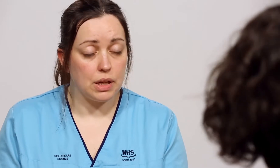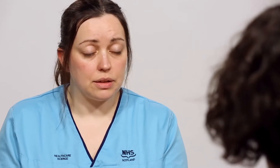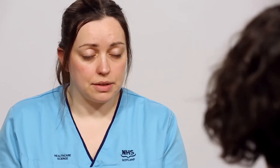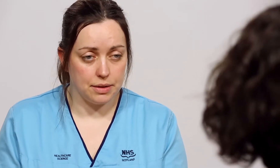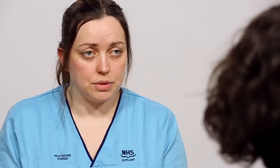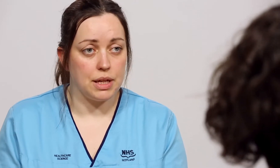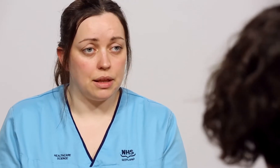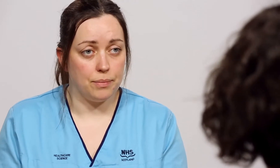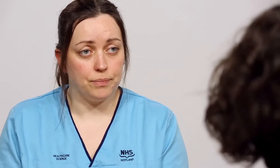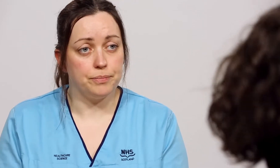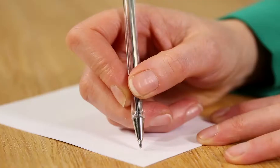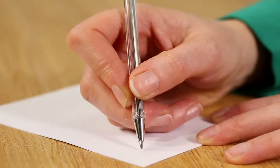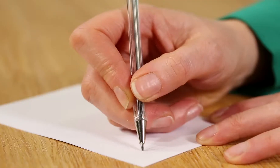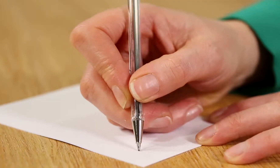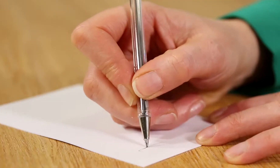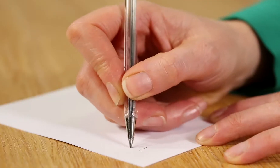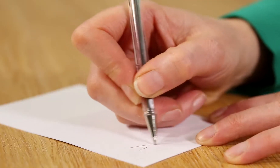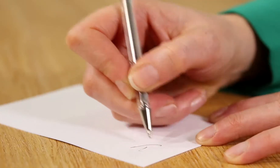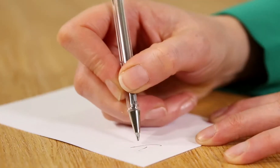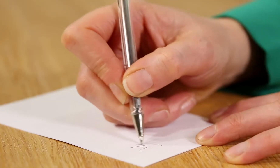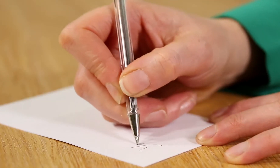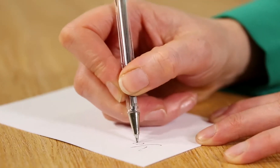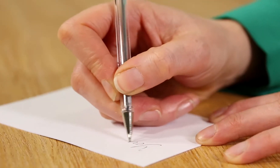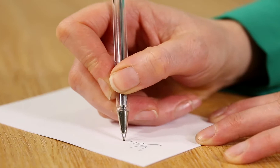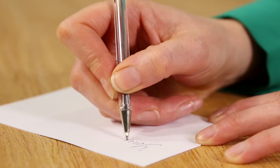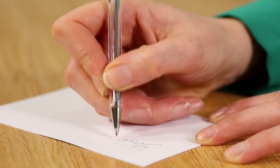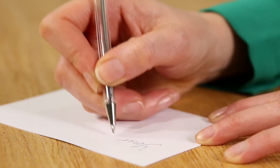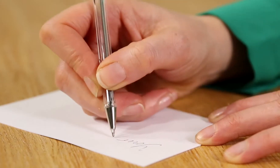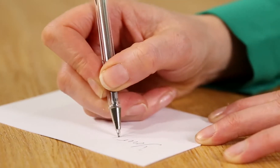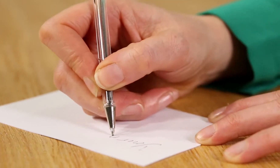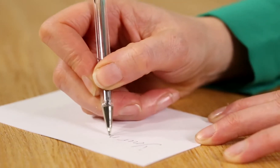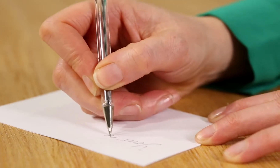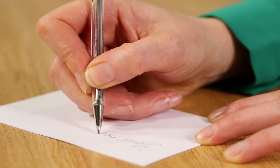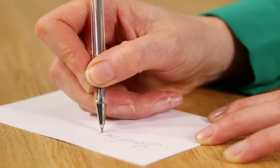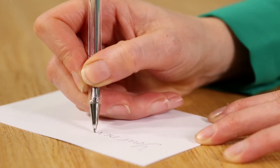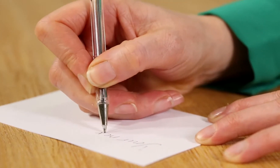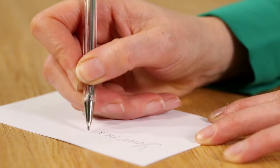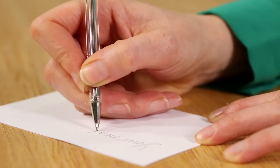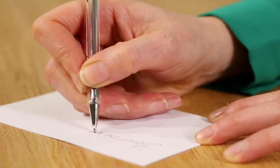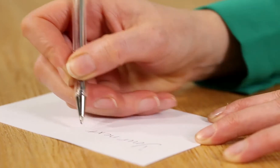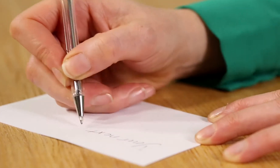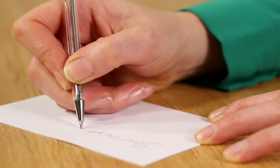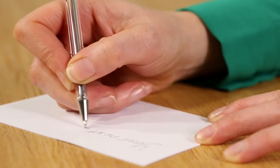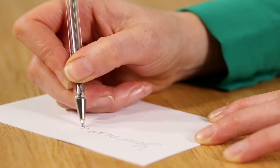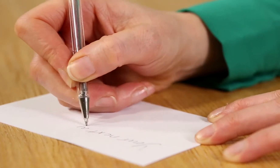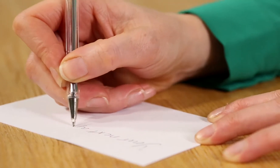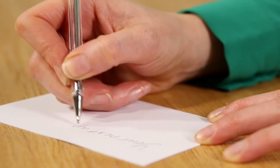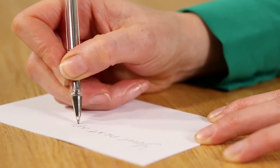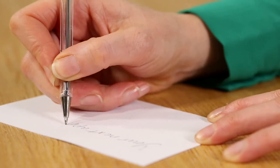the patient has understood. Writing things down. Some deaf people can read English, so